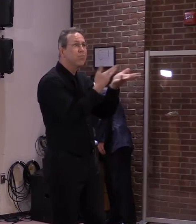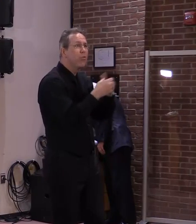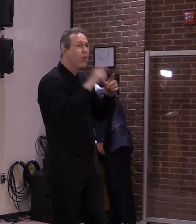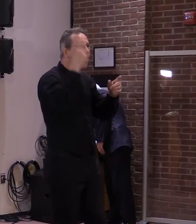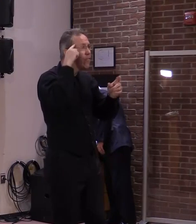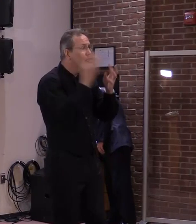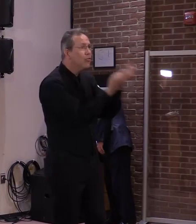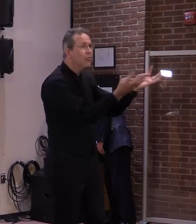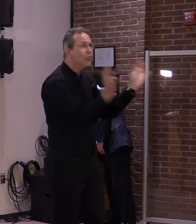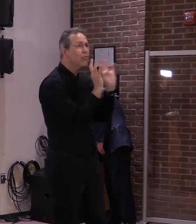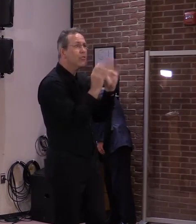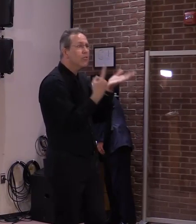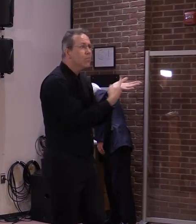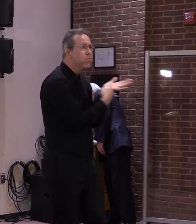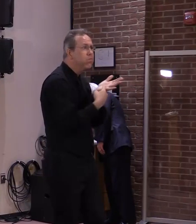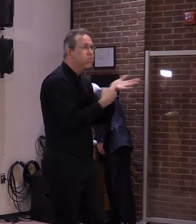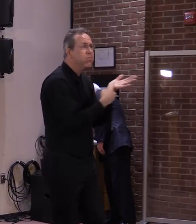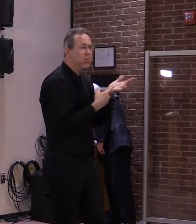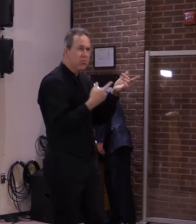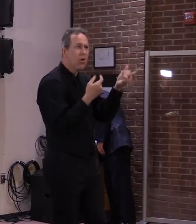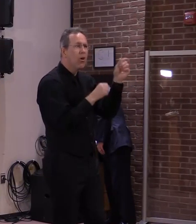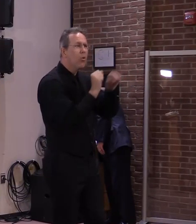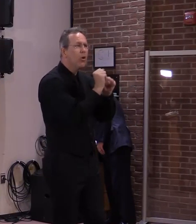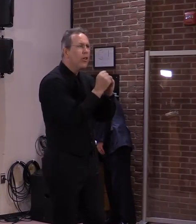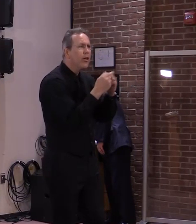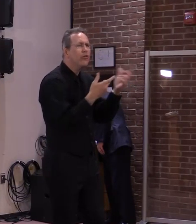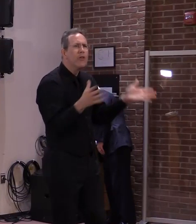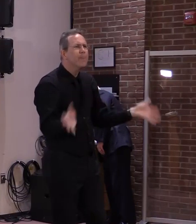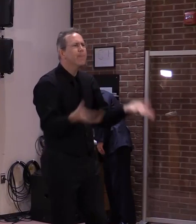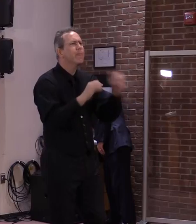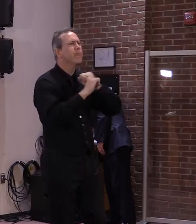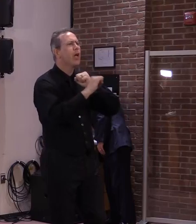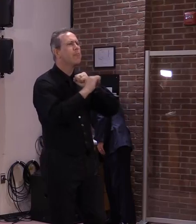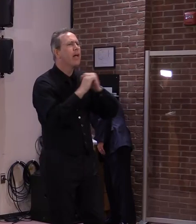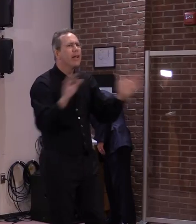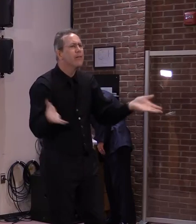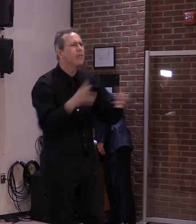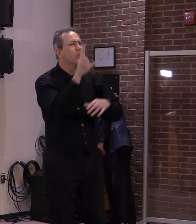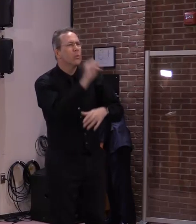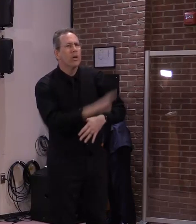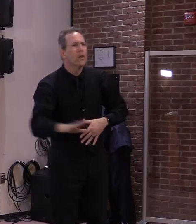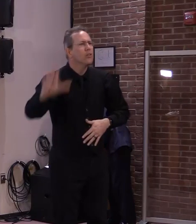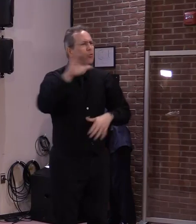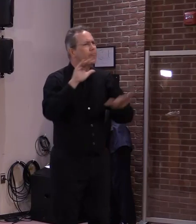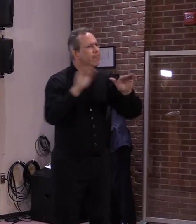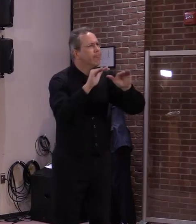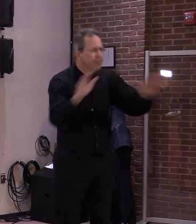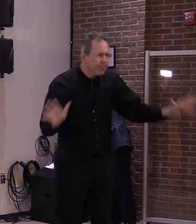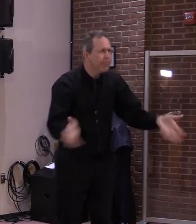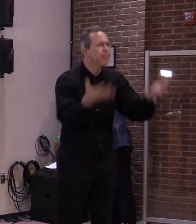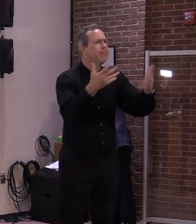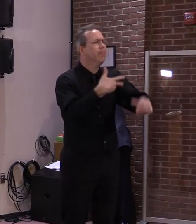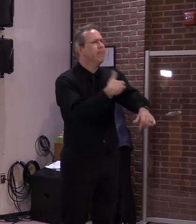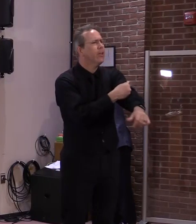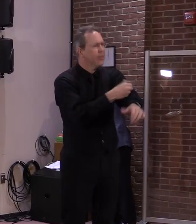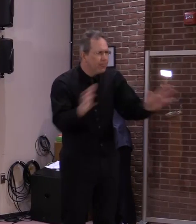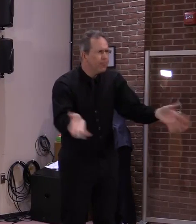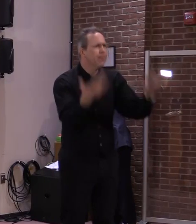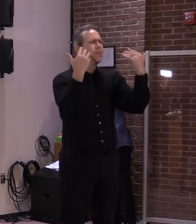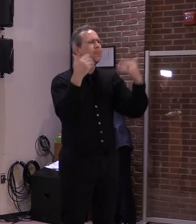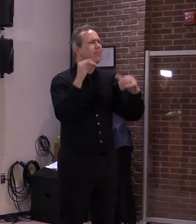a campaign, a nationwide campaign, and trying to, for those who